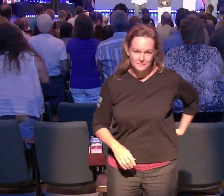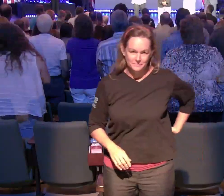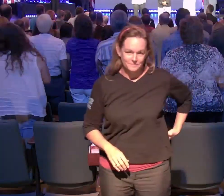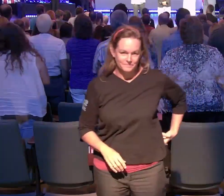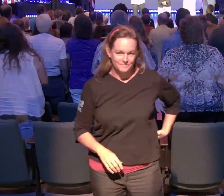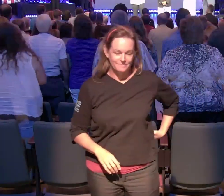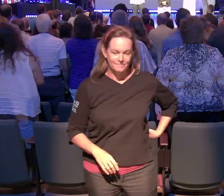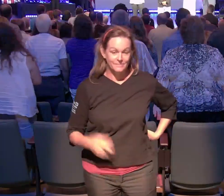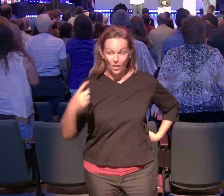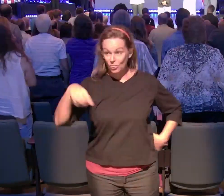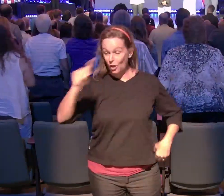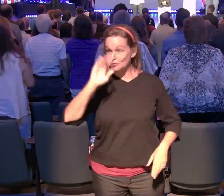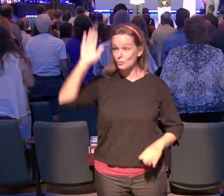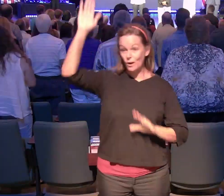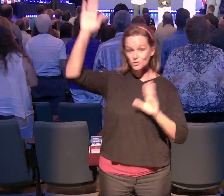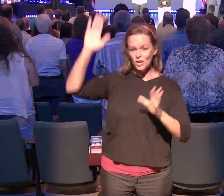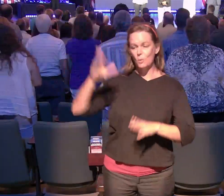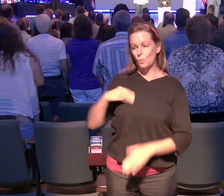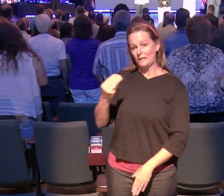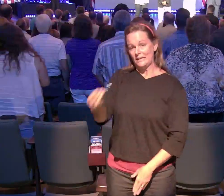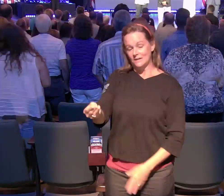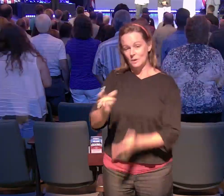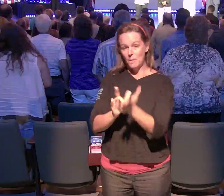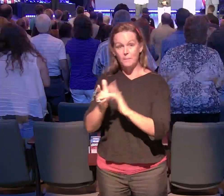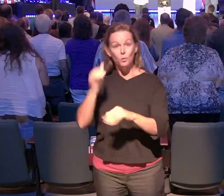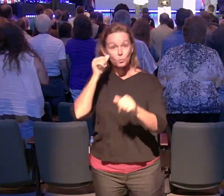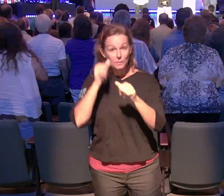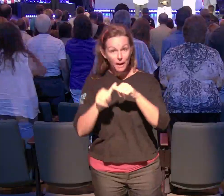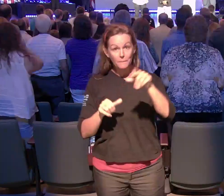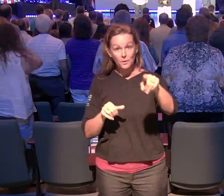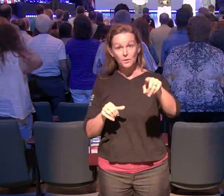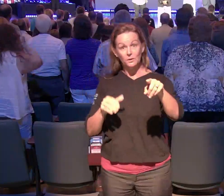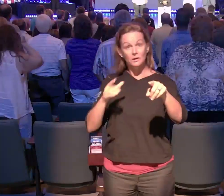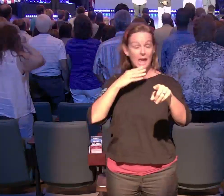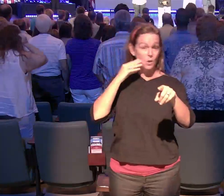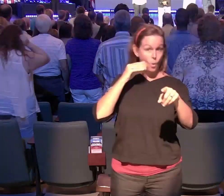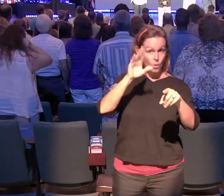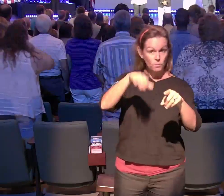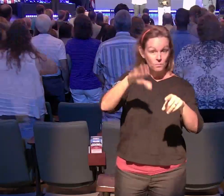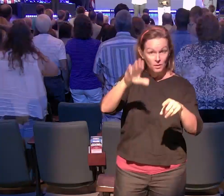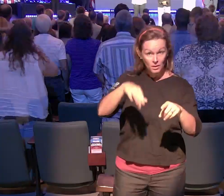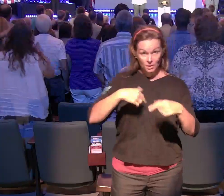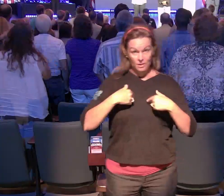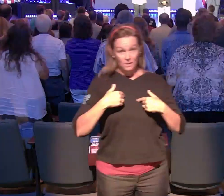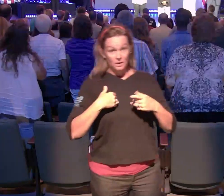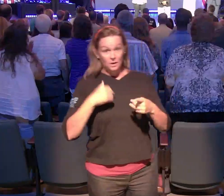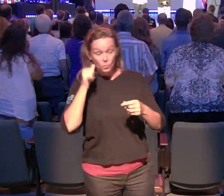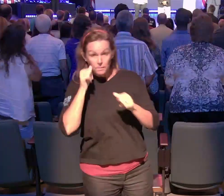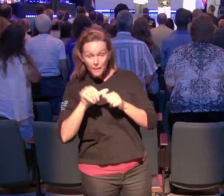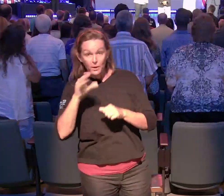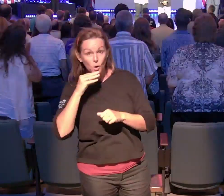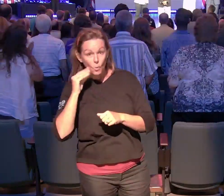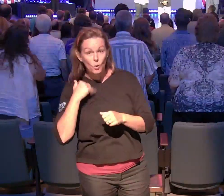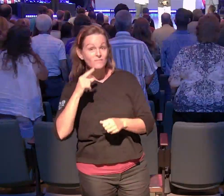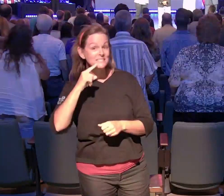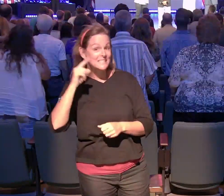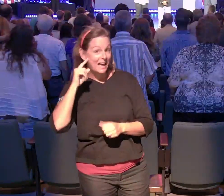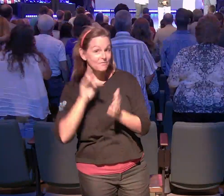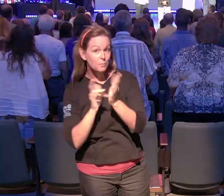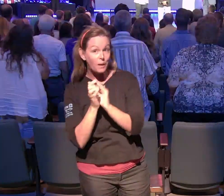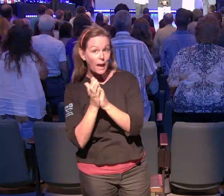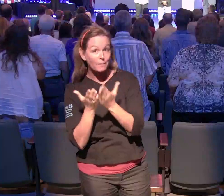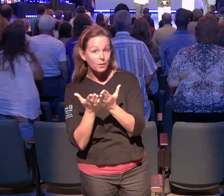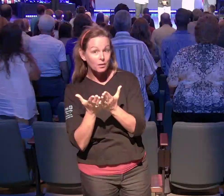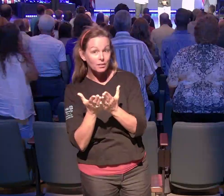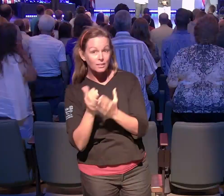Those of you that raise your hand, we're going to get a Bible to you. You can grab one on the way out or down front here. When you came in today, you received a sticker that looks just like